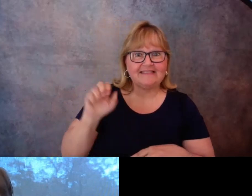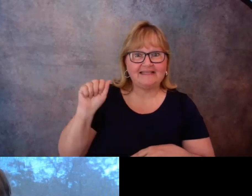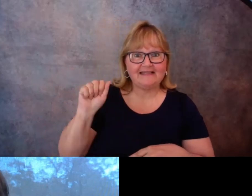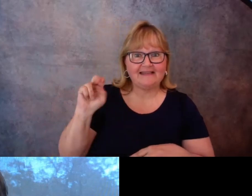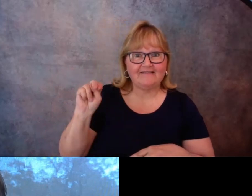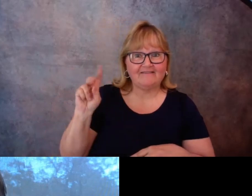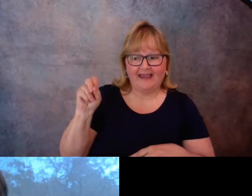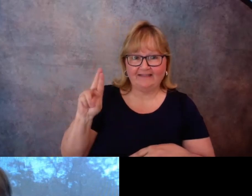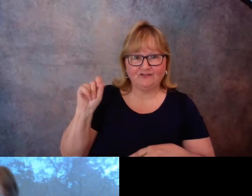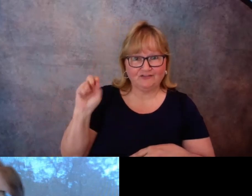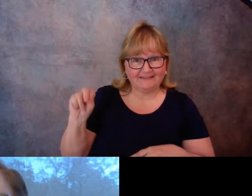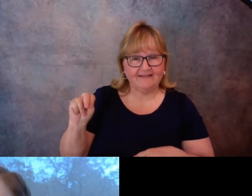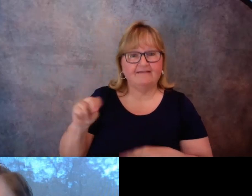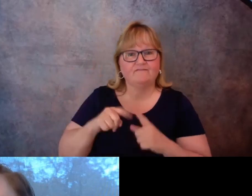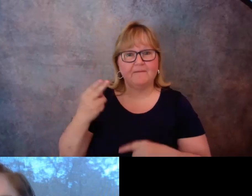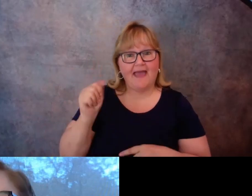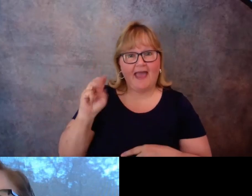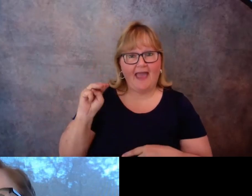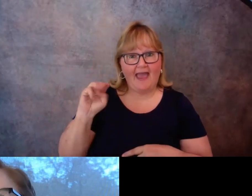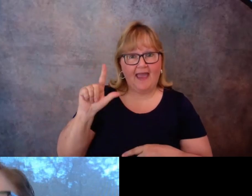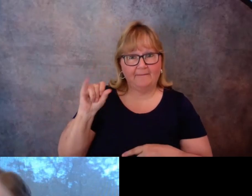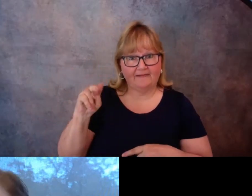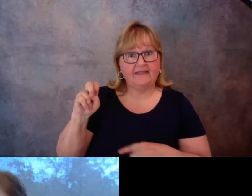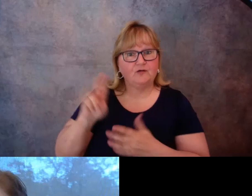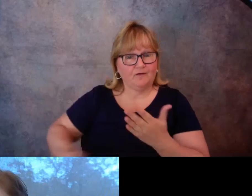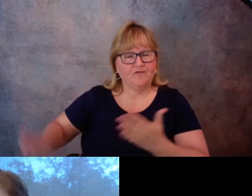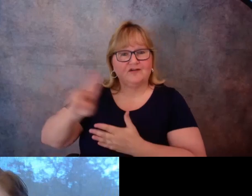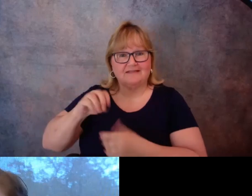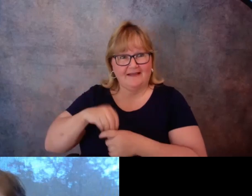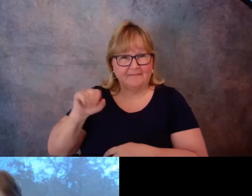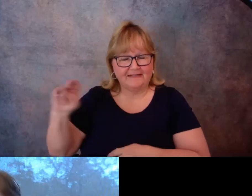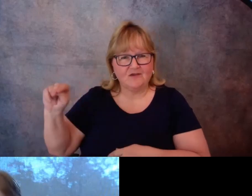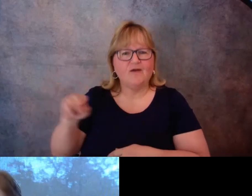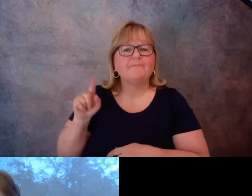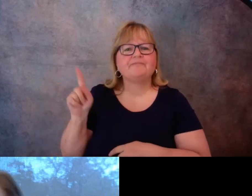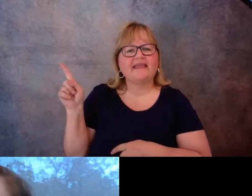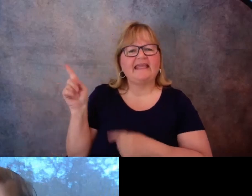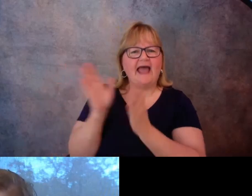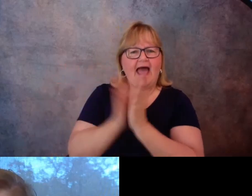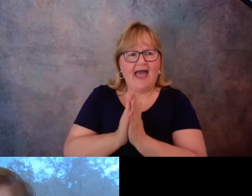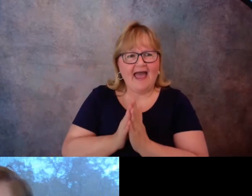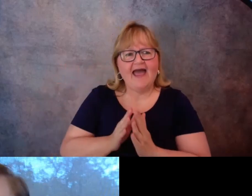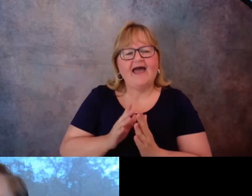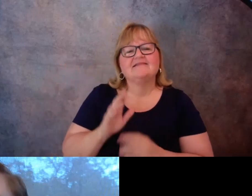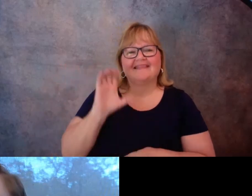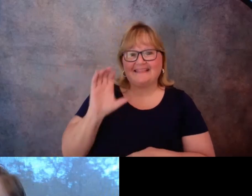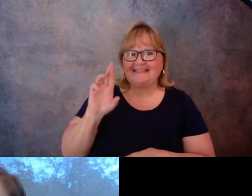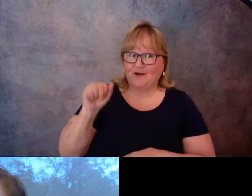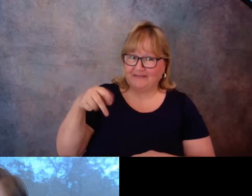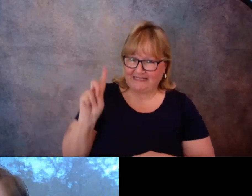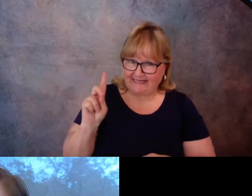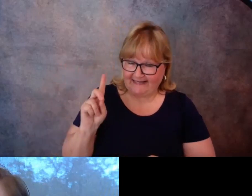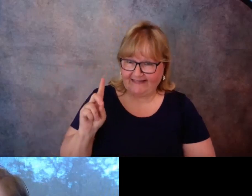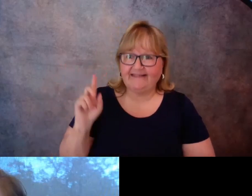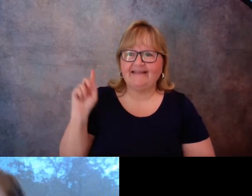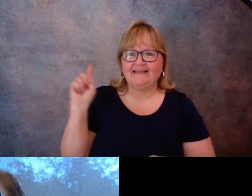Hamline University in Minnesota. He asked, you know, when we look at the CRPD, and you shared again that the United States has not ratified